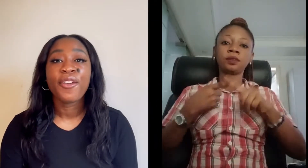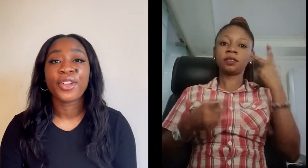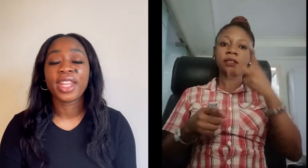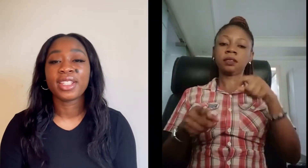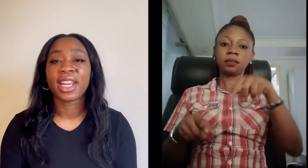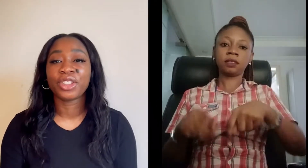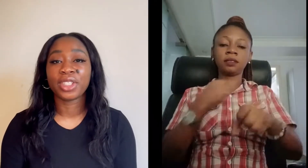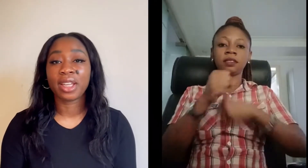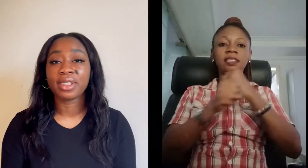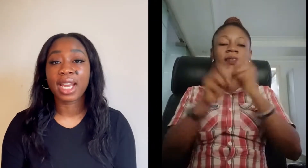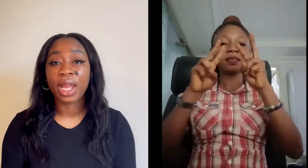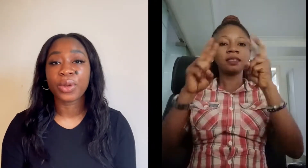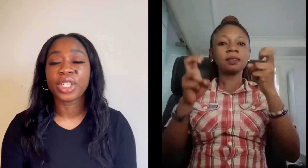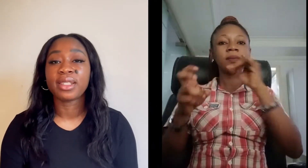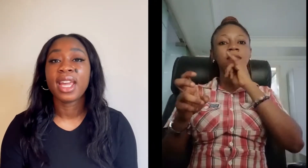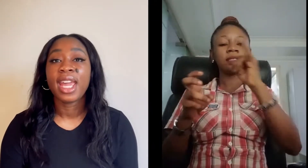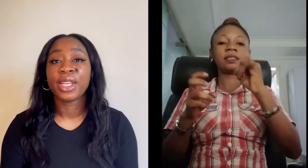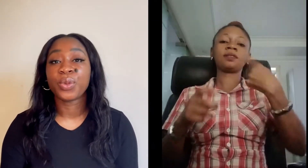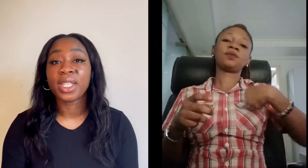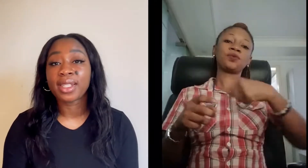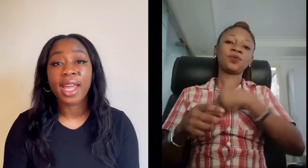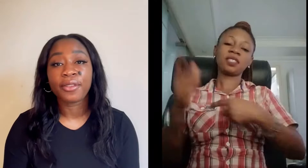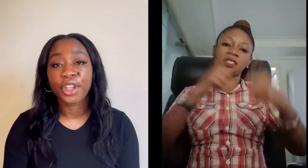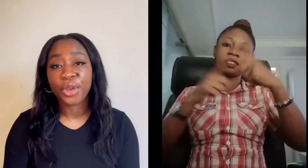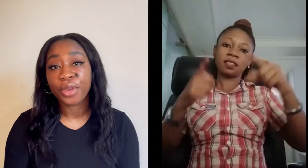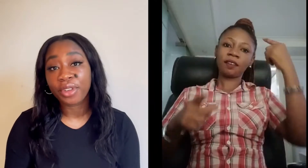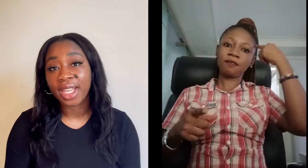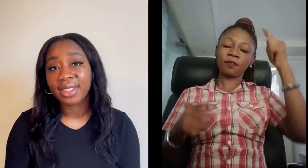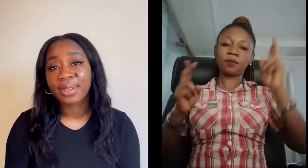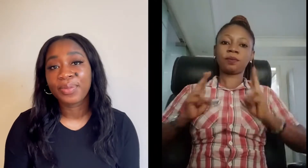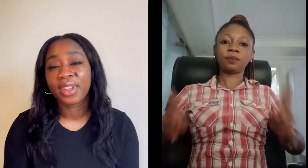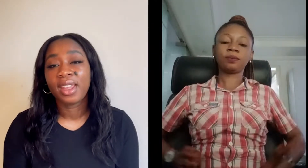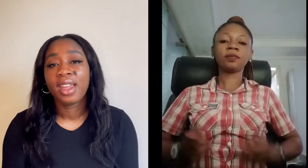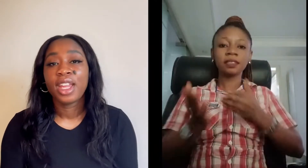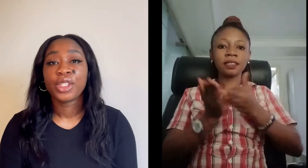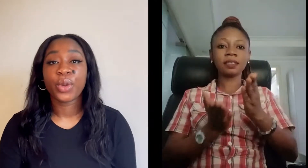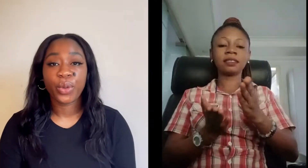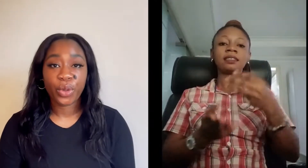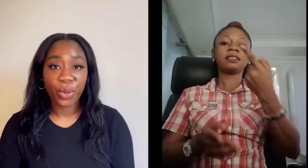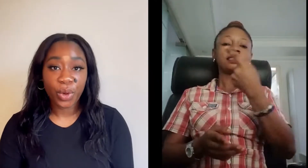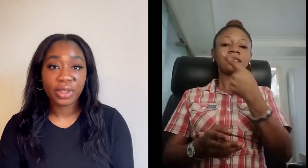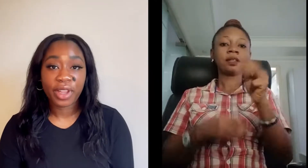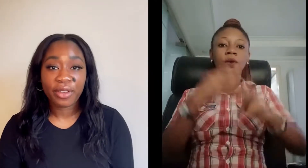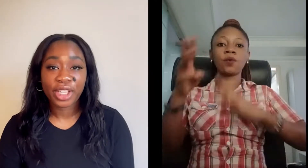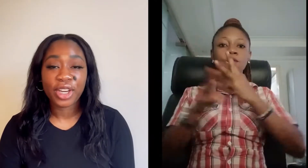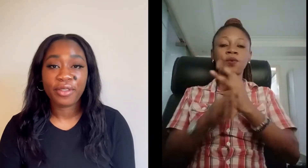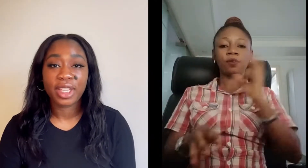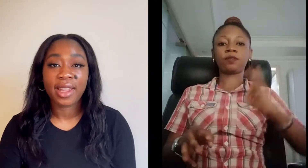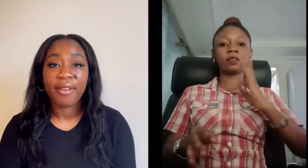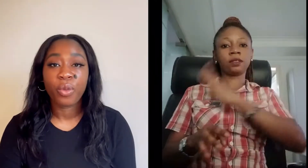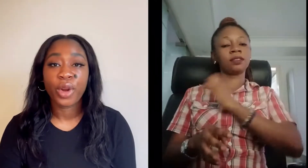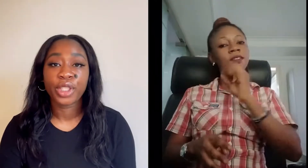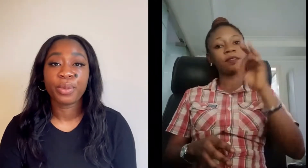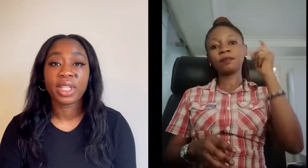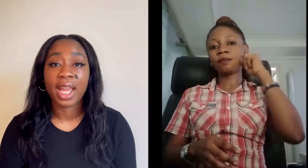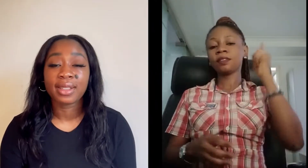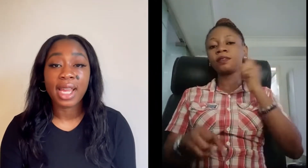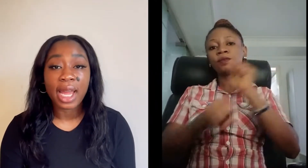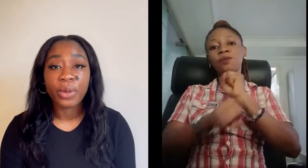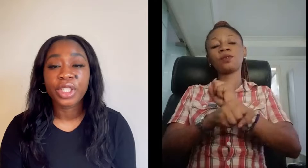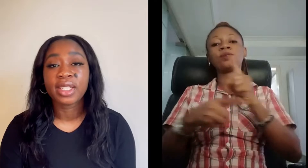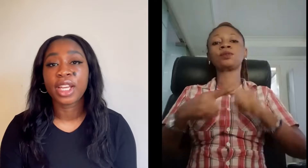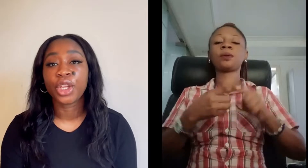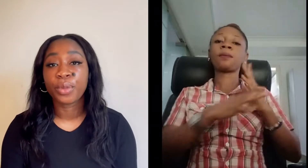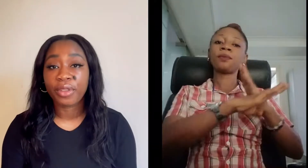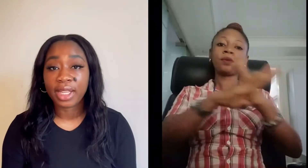theme for the International Day of Sign Languages is We Sign for Human Rights. So, the World Federation of the Deaf work to protect